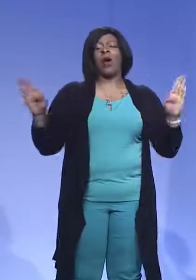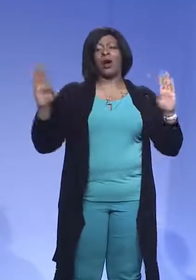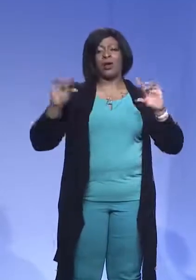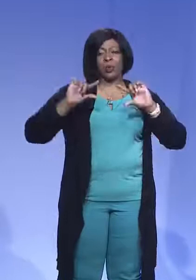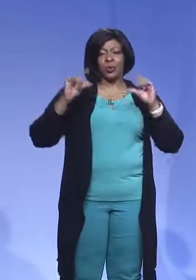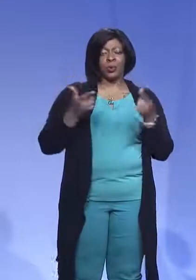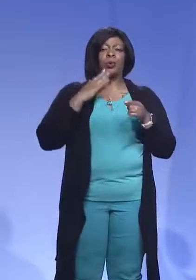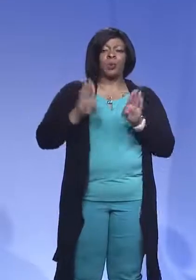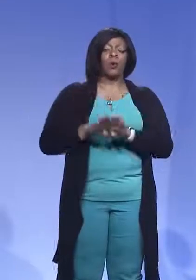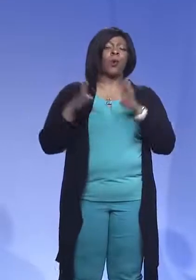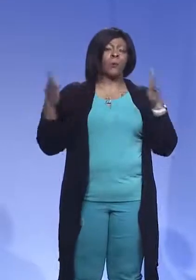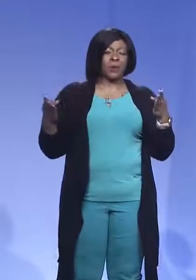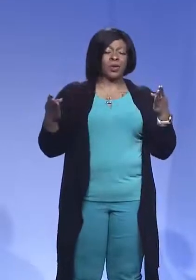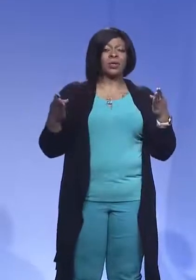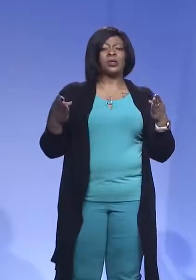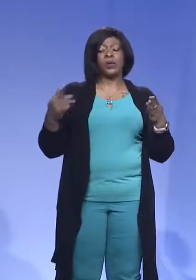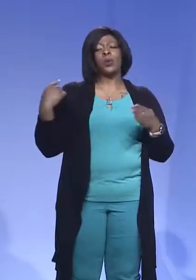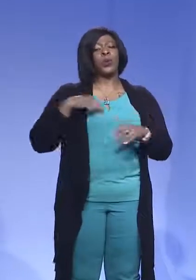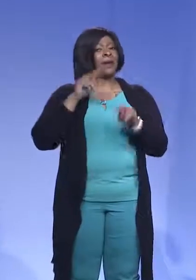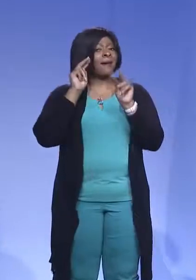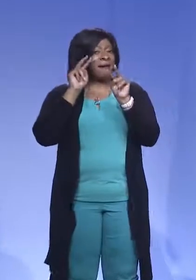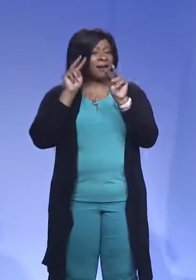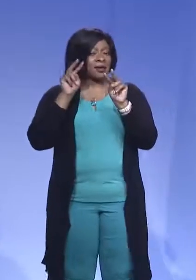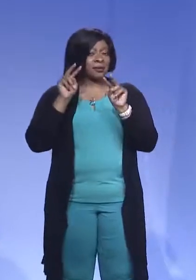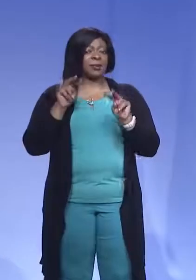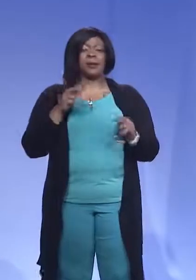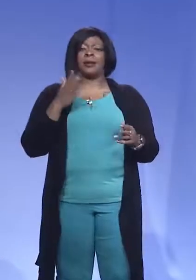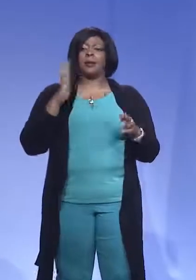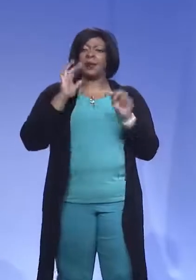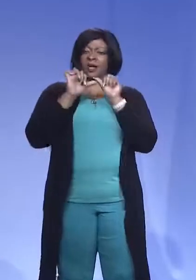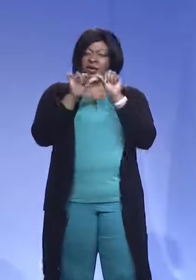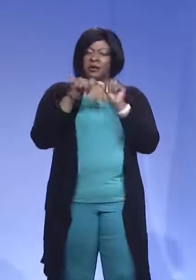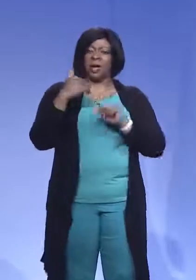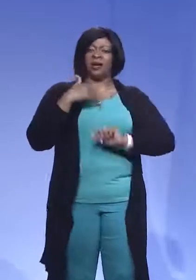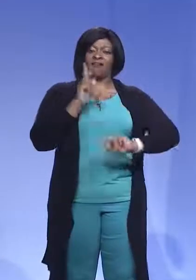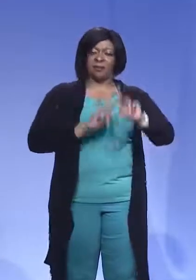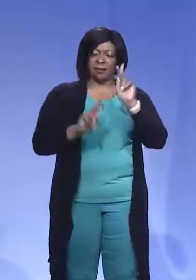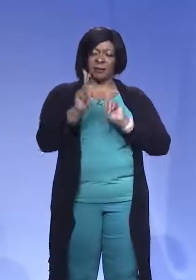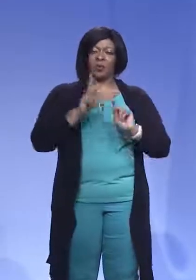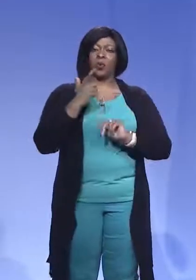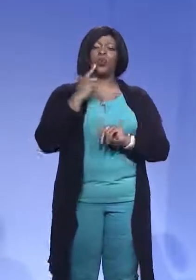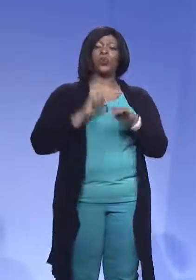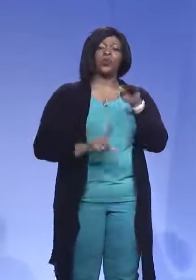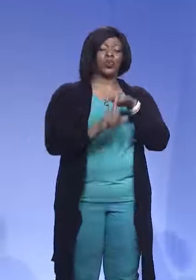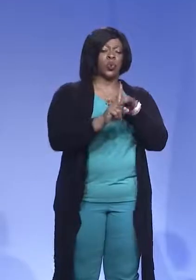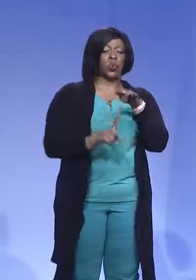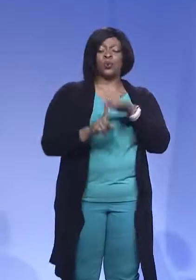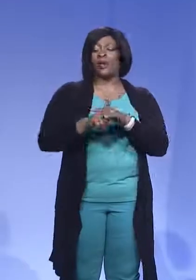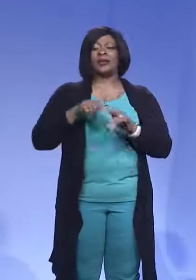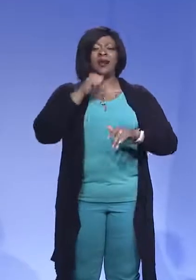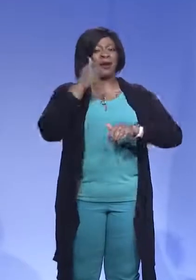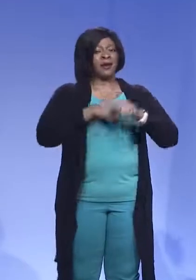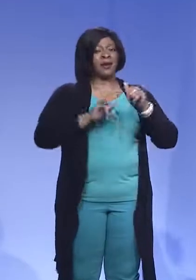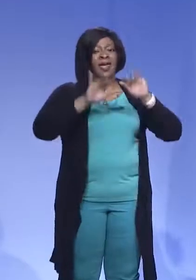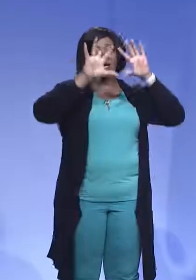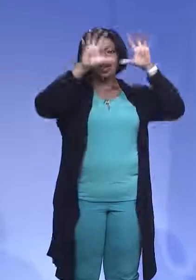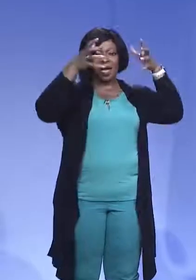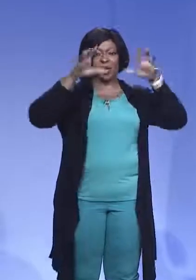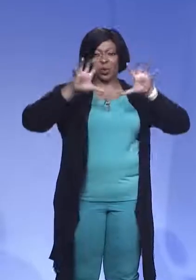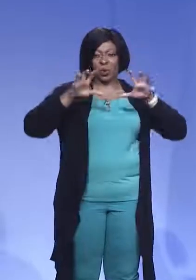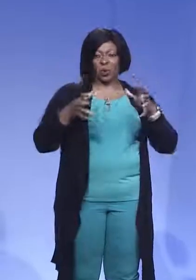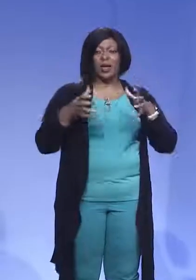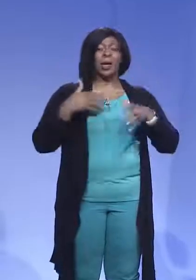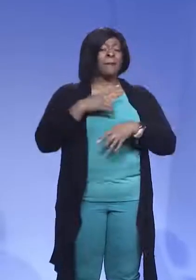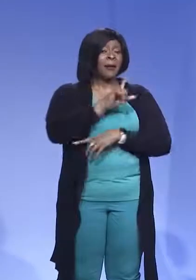is open, and so we anticipate that there may continue to be people who show up that don't fall into those categories.